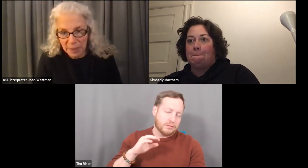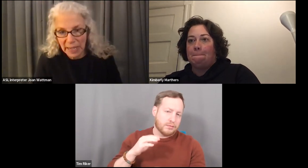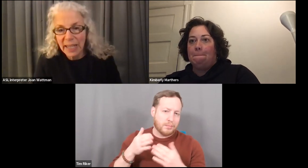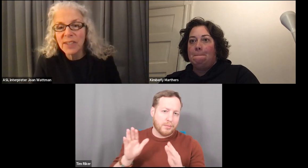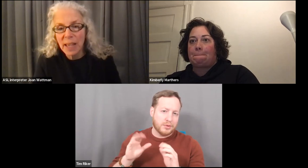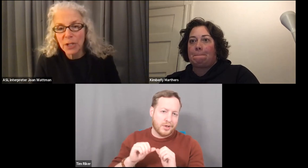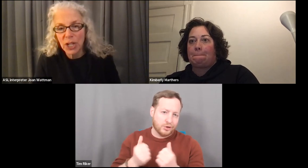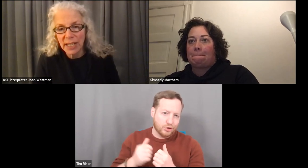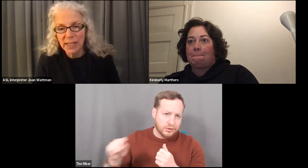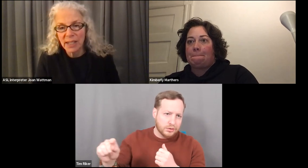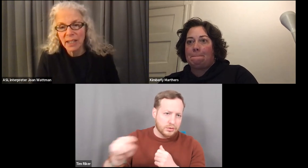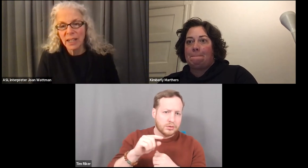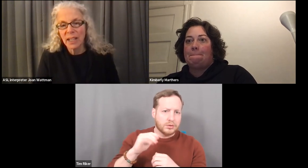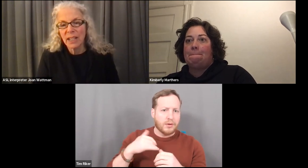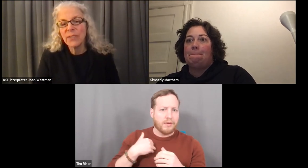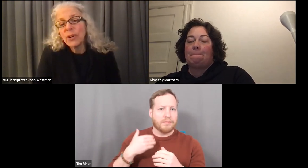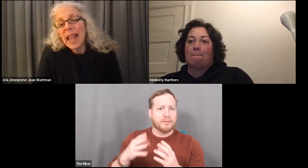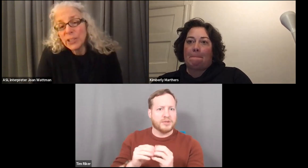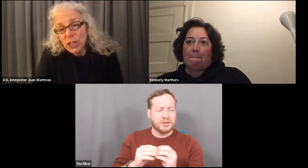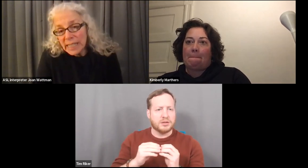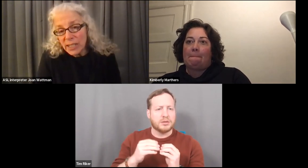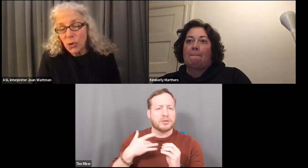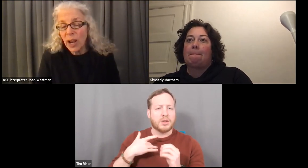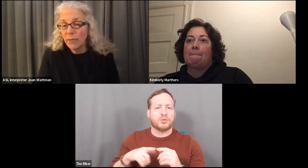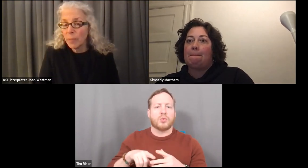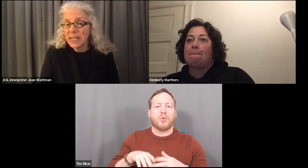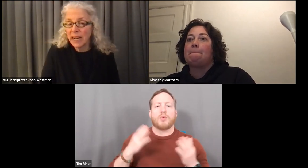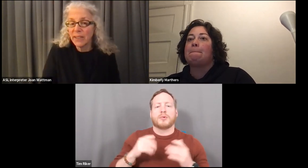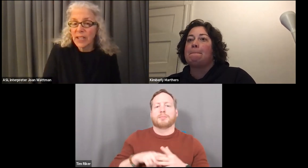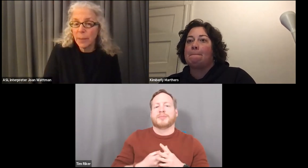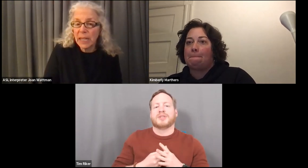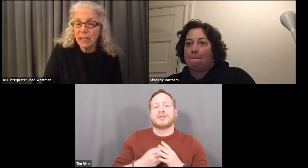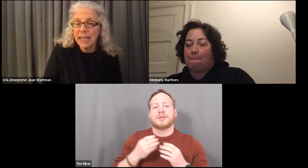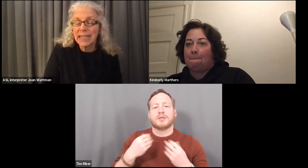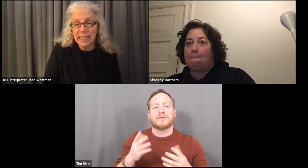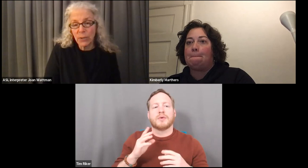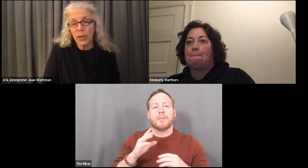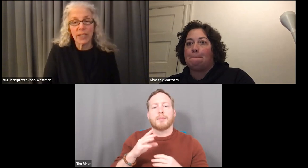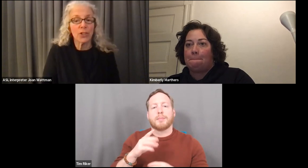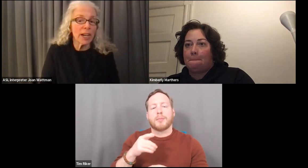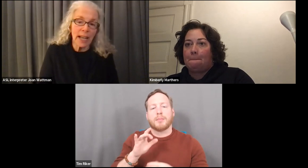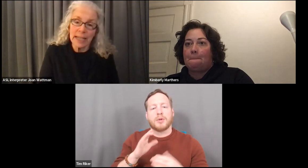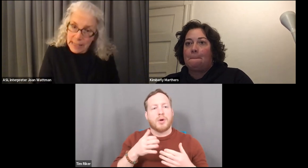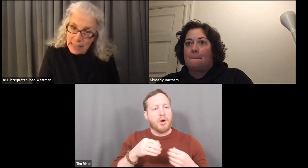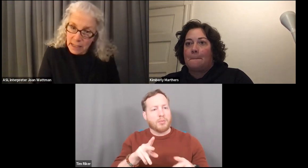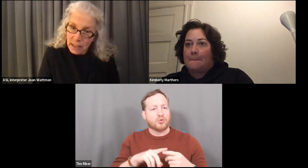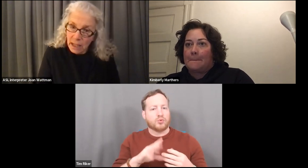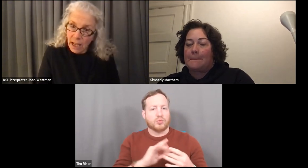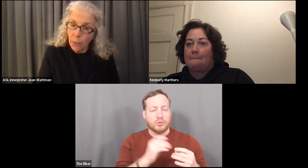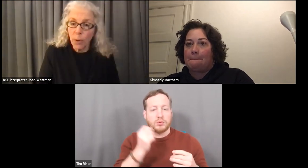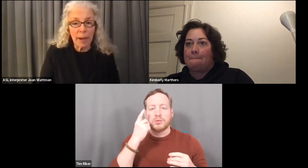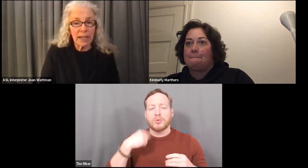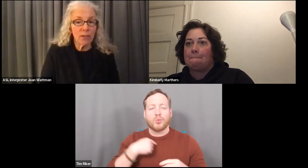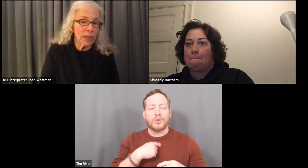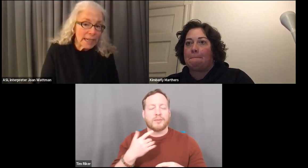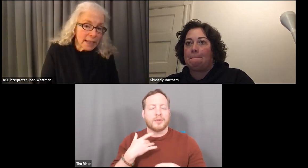to something, it gives them a chance. Different agencies who have representatives coming, they can see what the agenda is